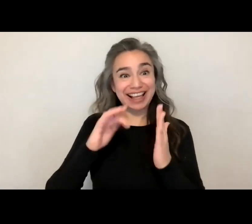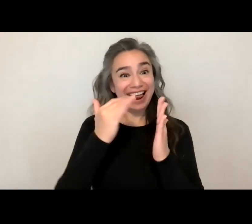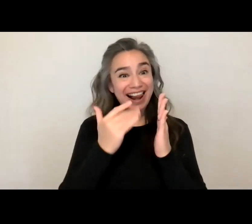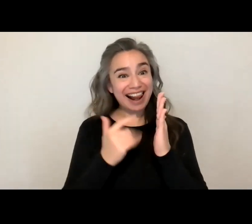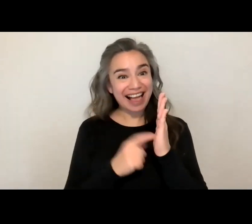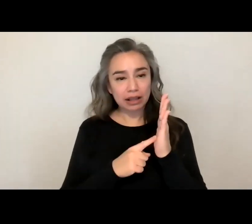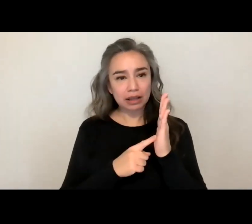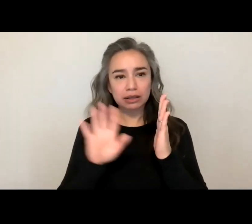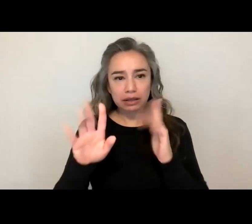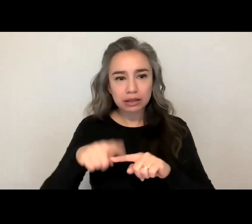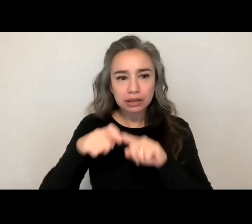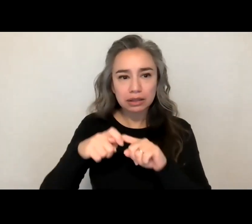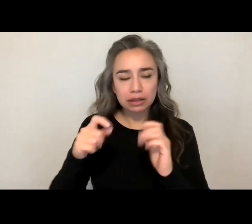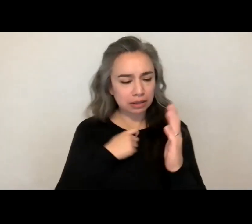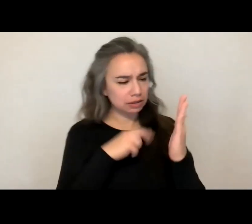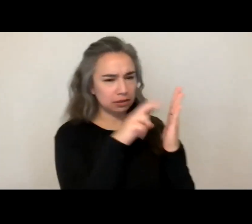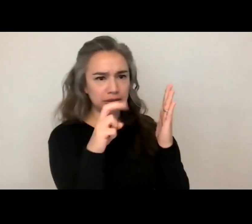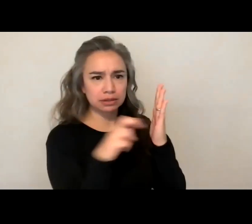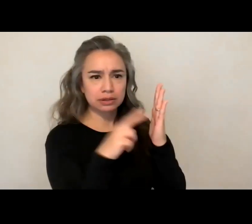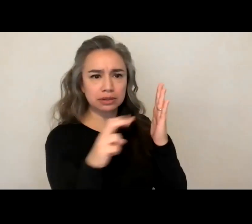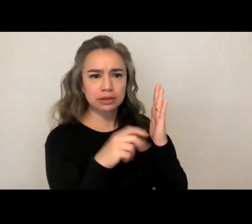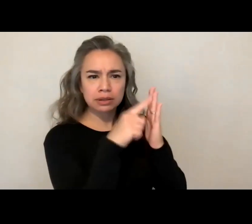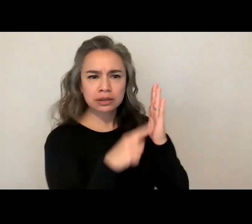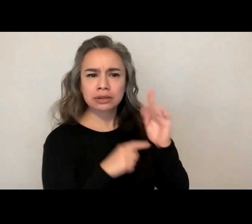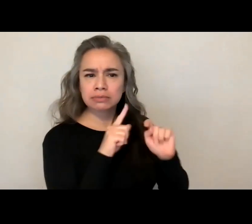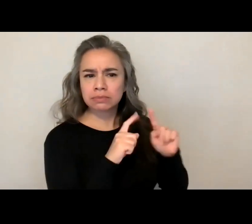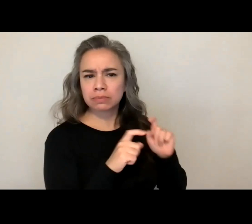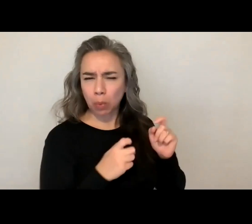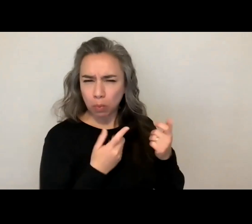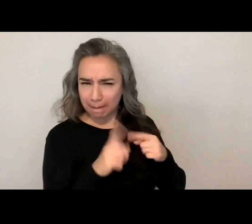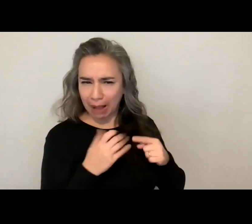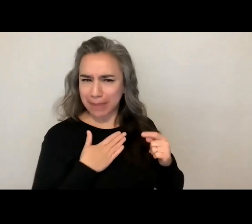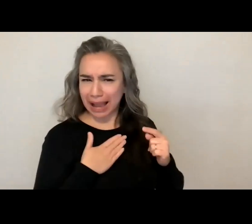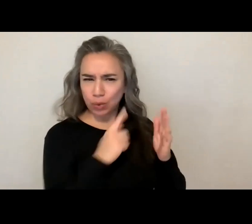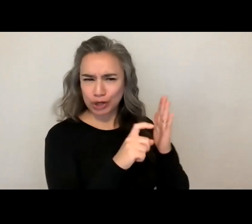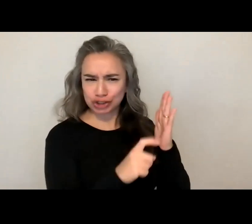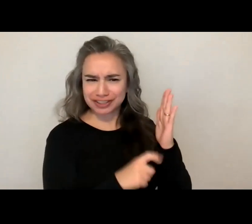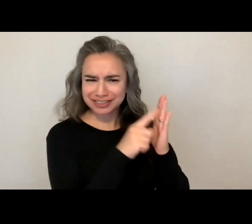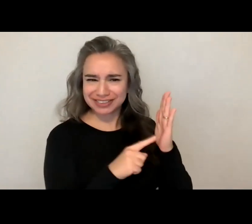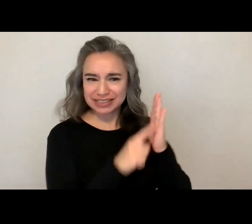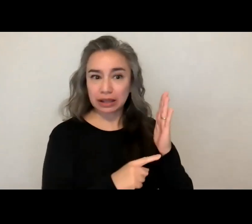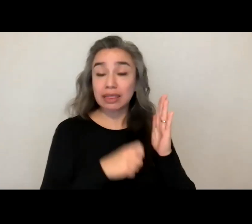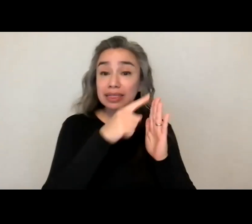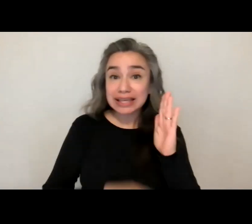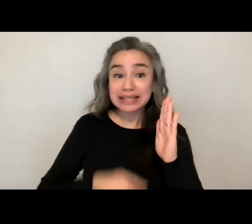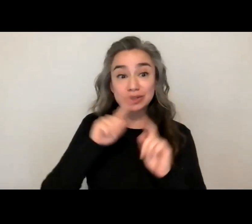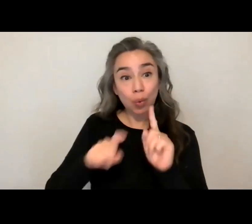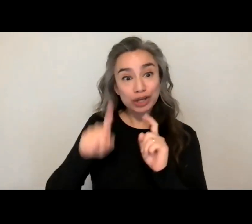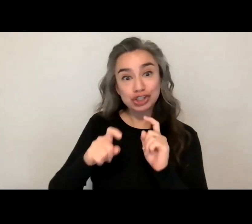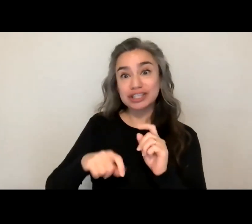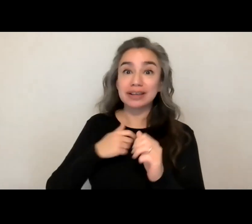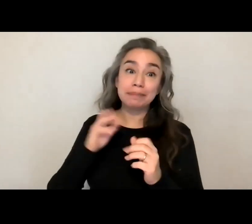is being done, the base assumptions that guide the questions that are being asked often